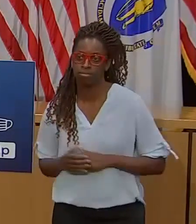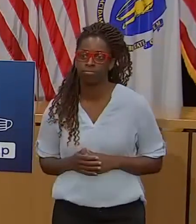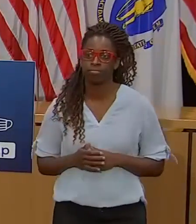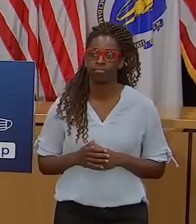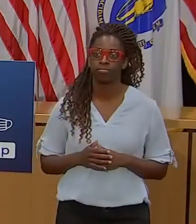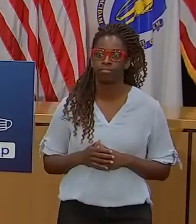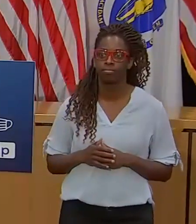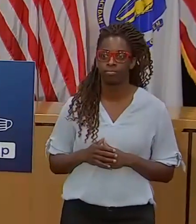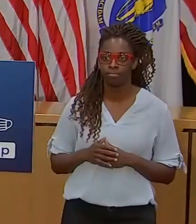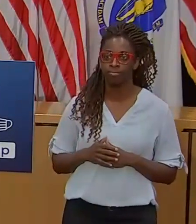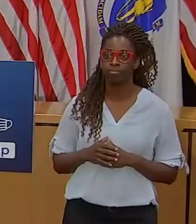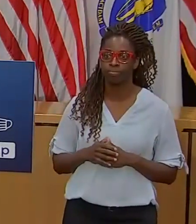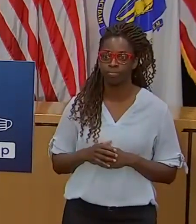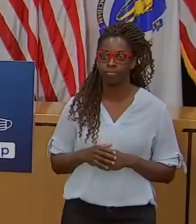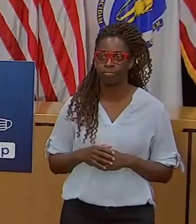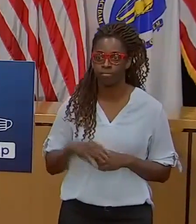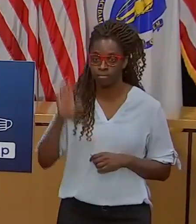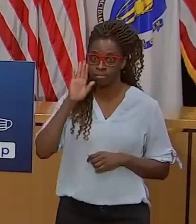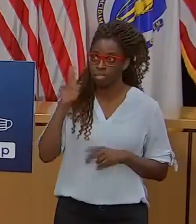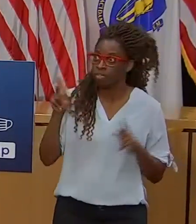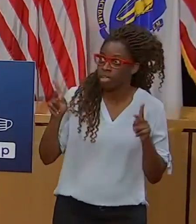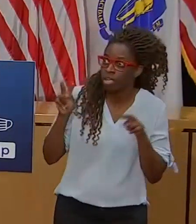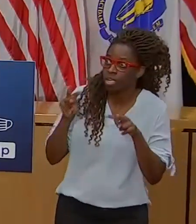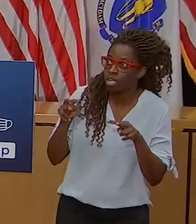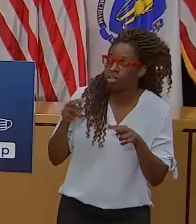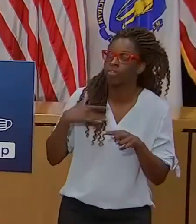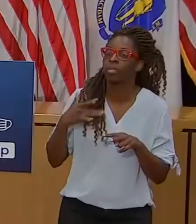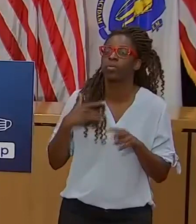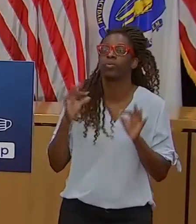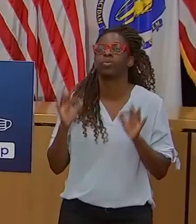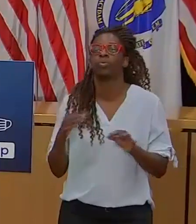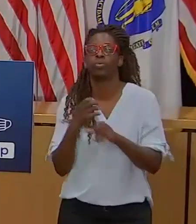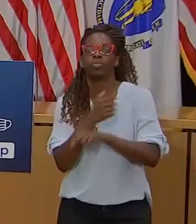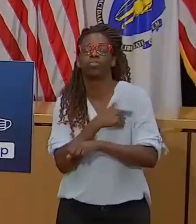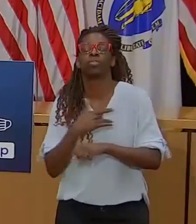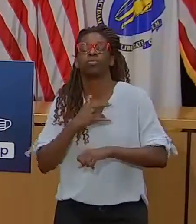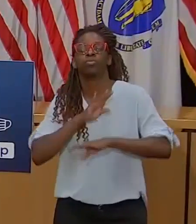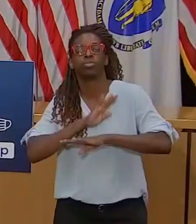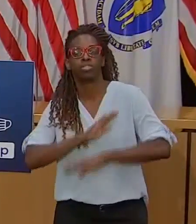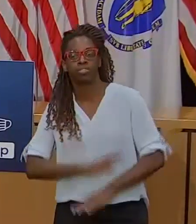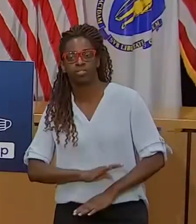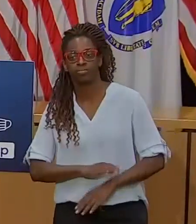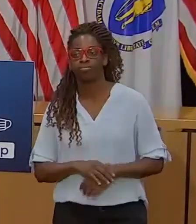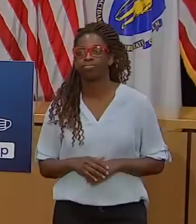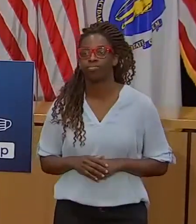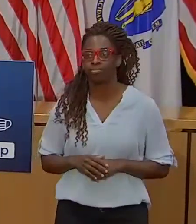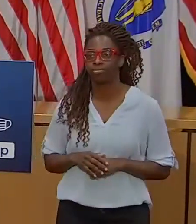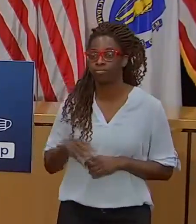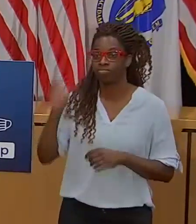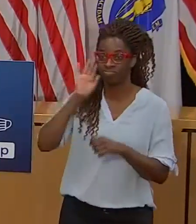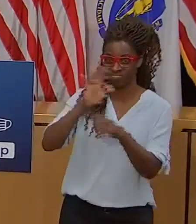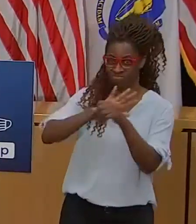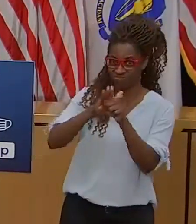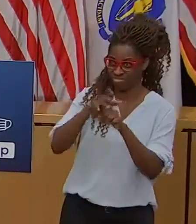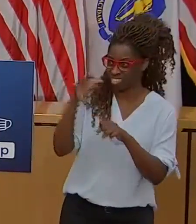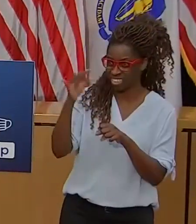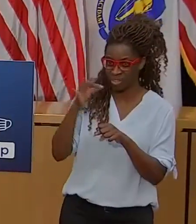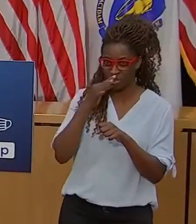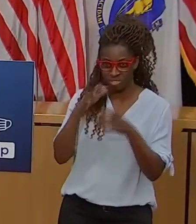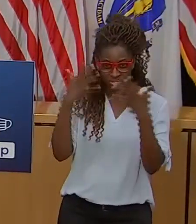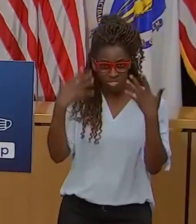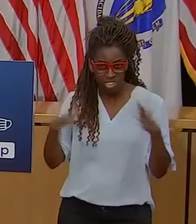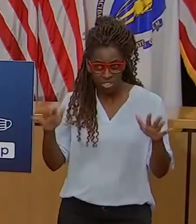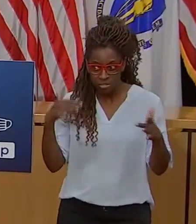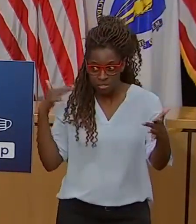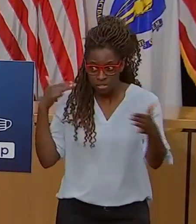many. In some ways, it does represent the so-called light at the end of the tunnel. But administering a vaccine to